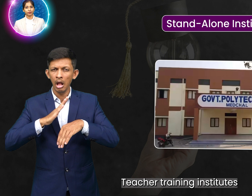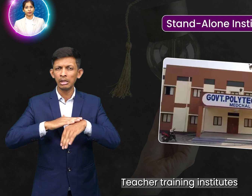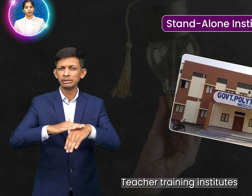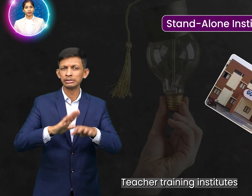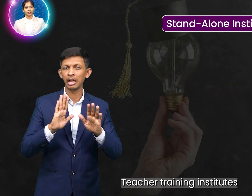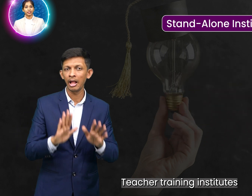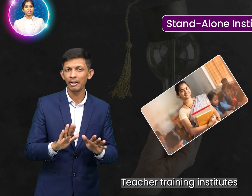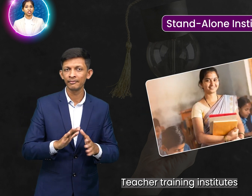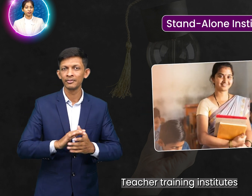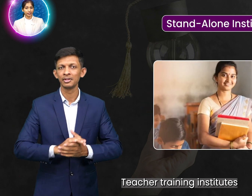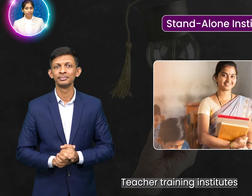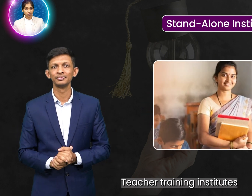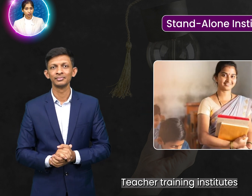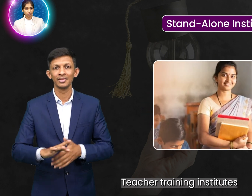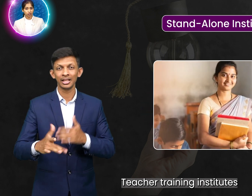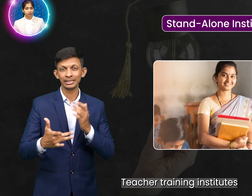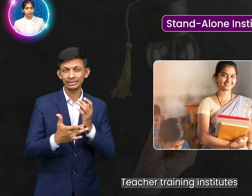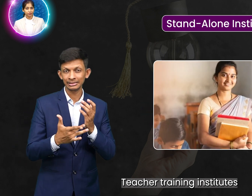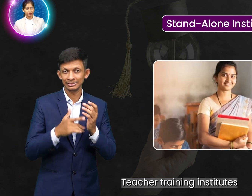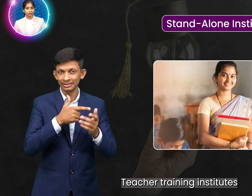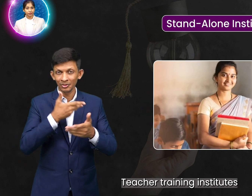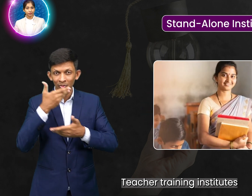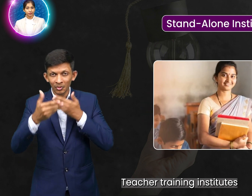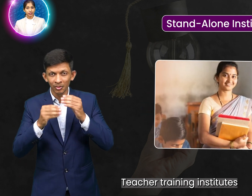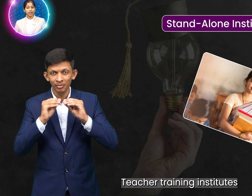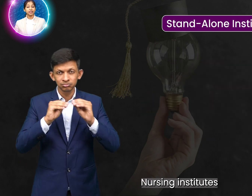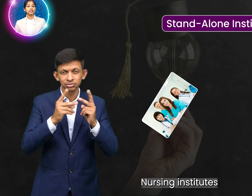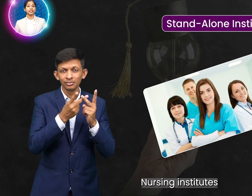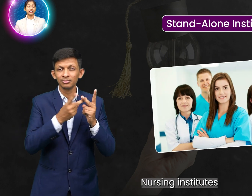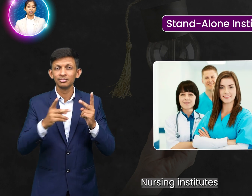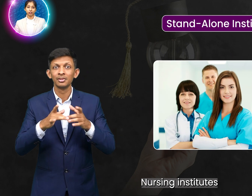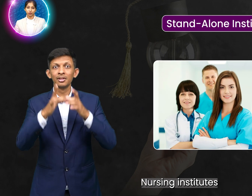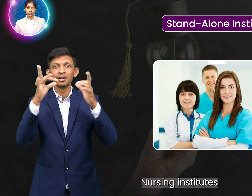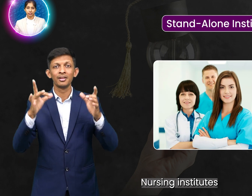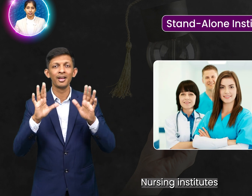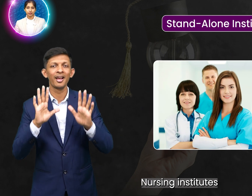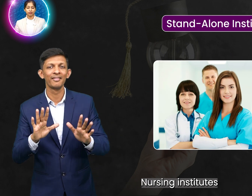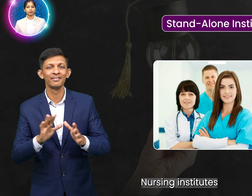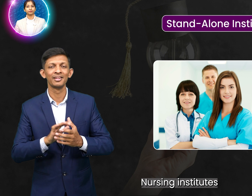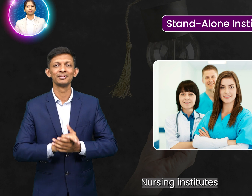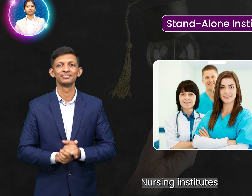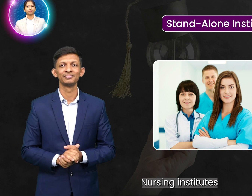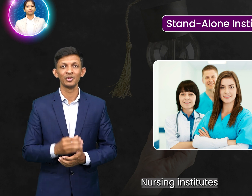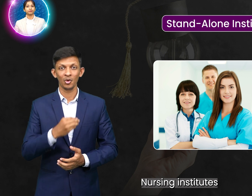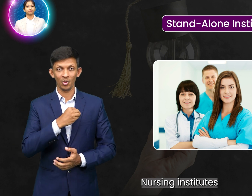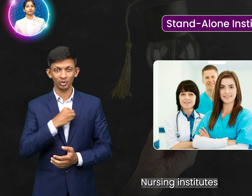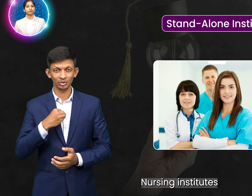teacher training institutes, nursing institutes,